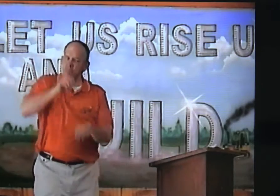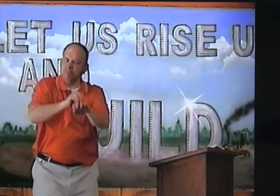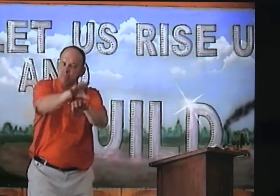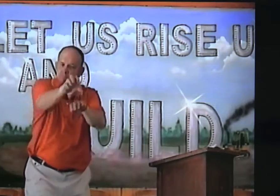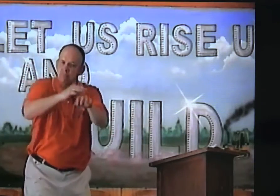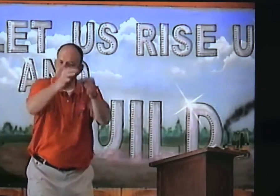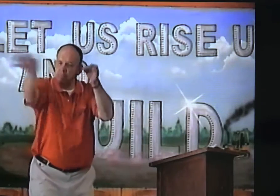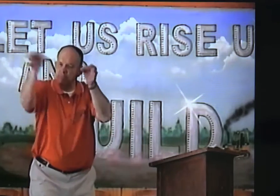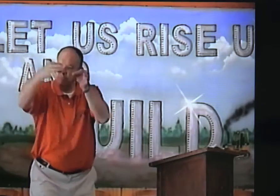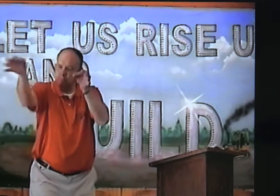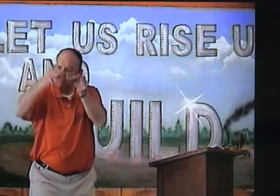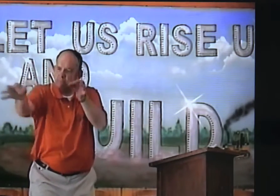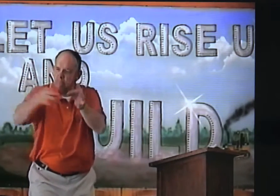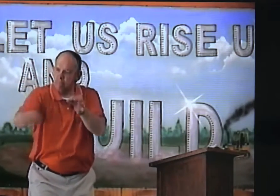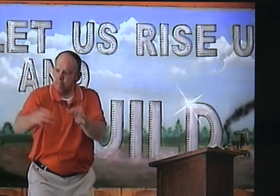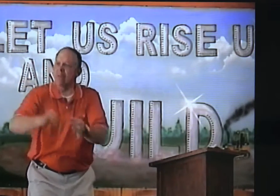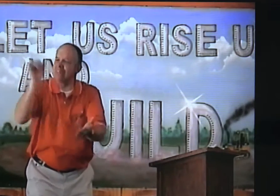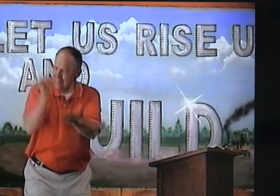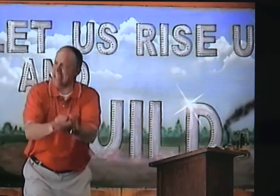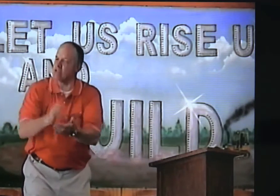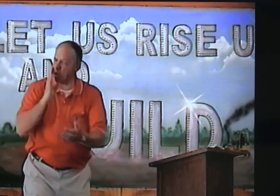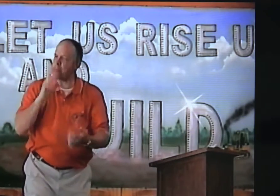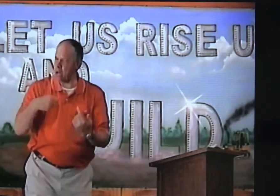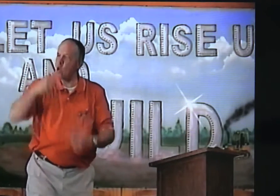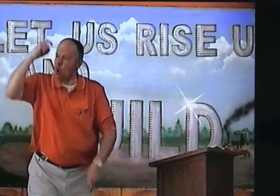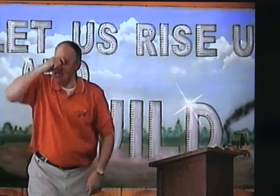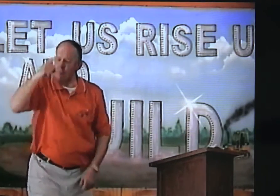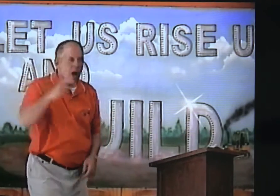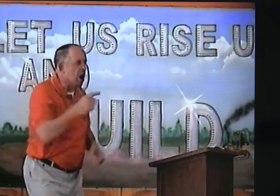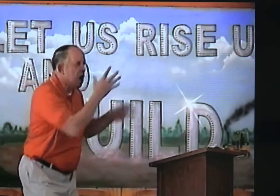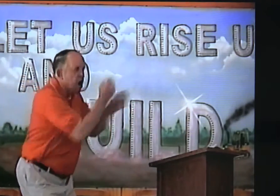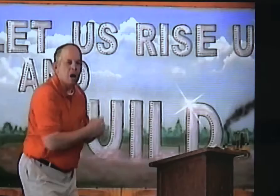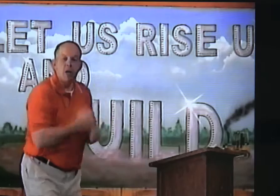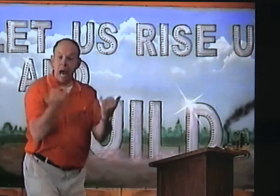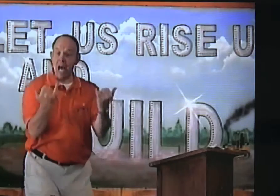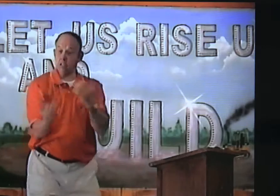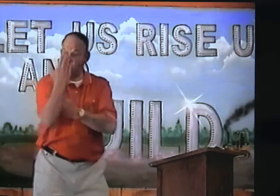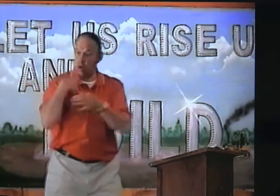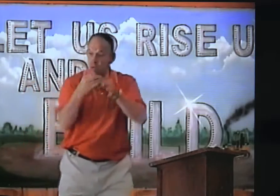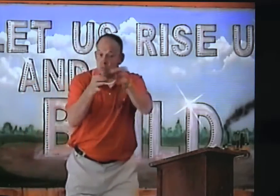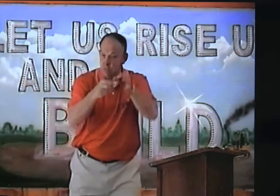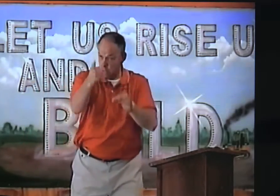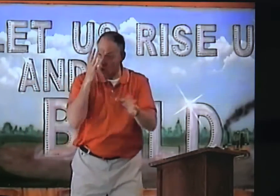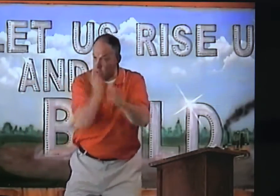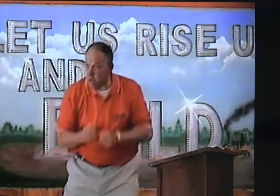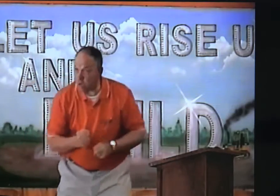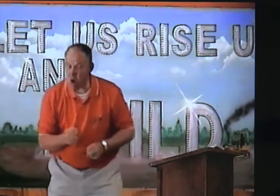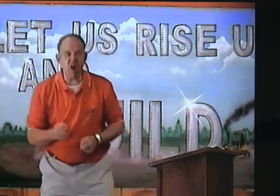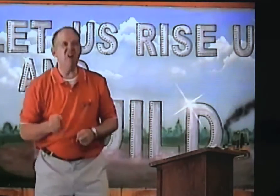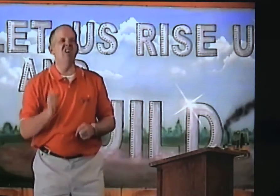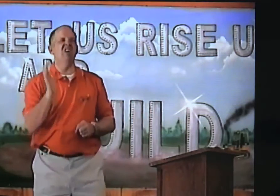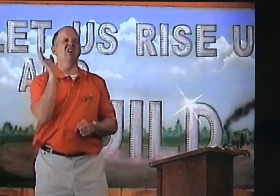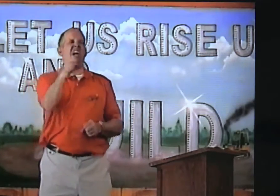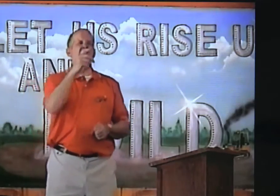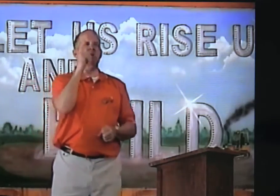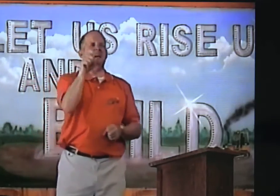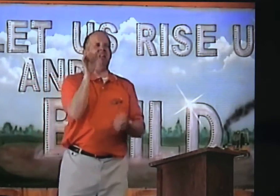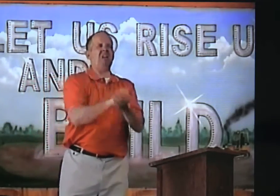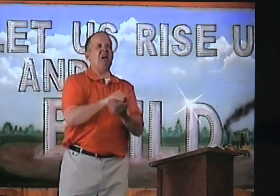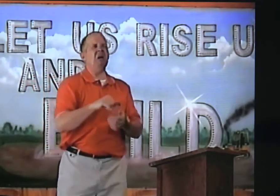That's the wisdom. That's counseling. For your life. Give wisdom. Now this morning, did I want you to give